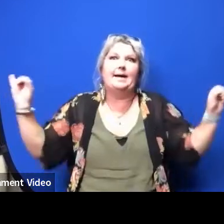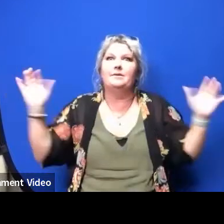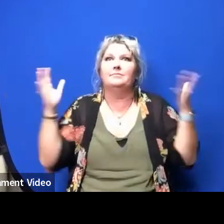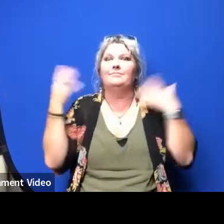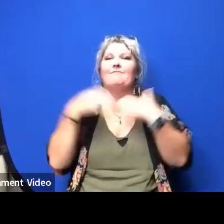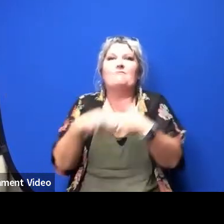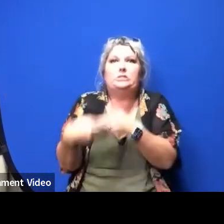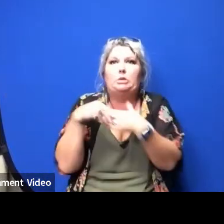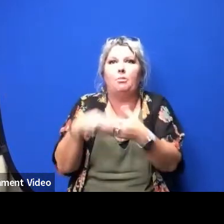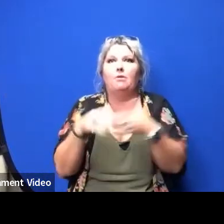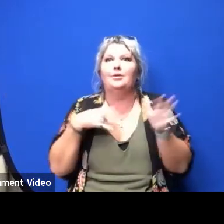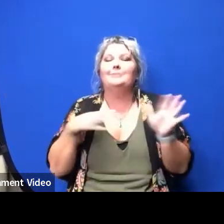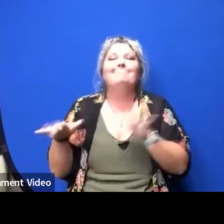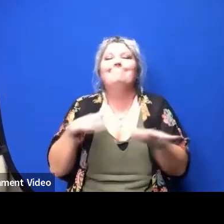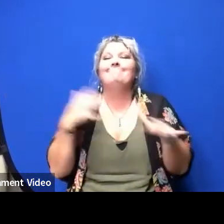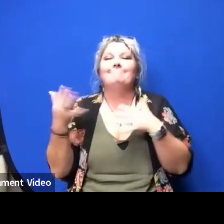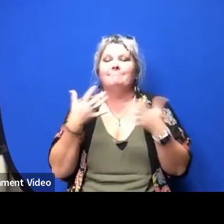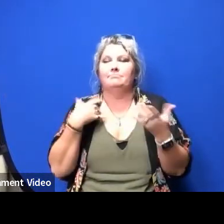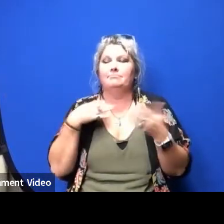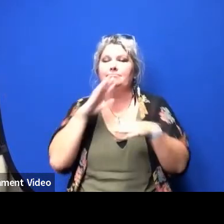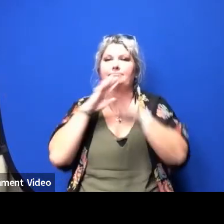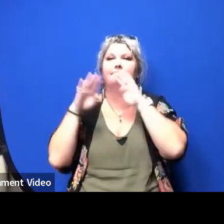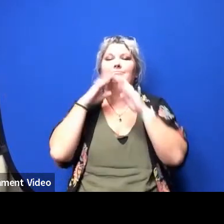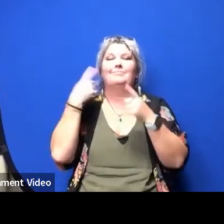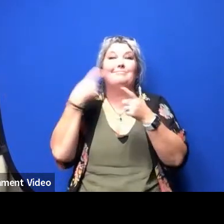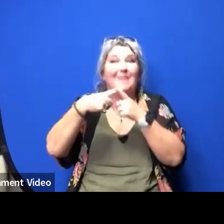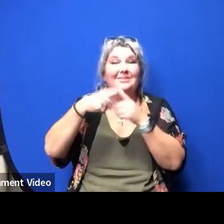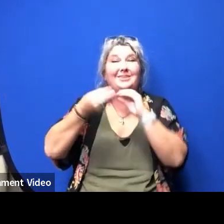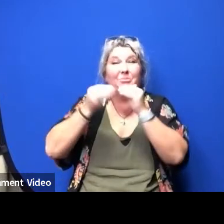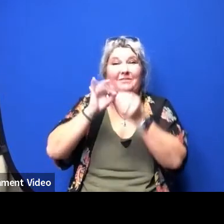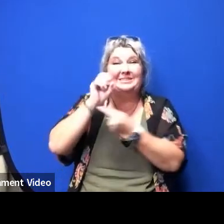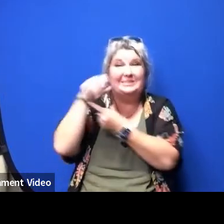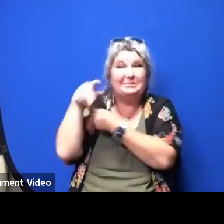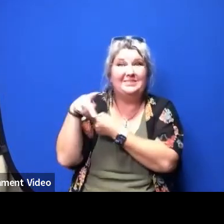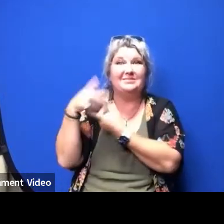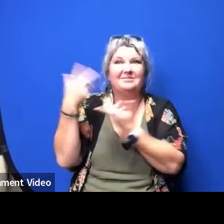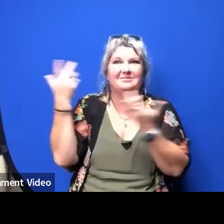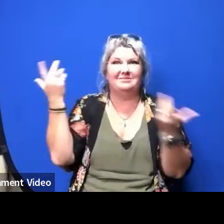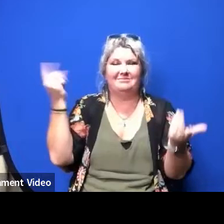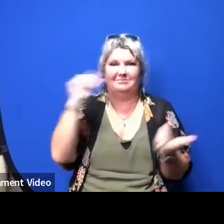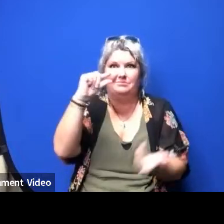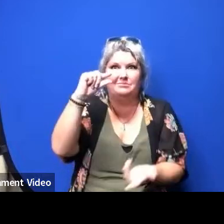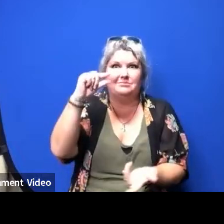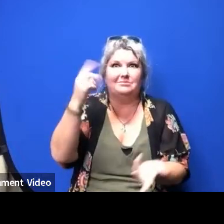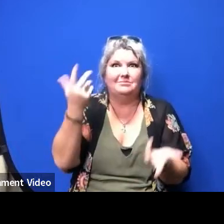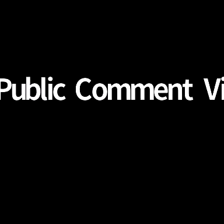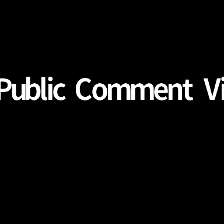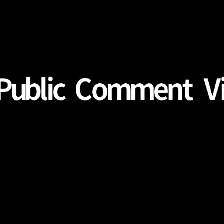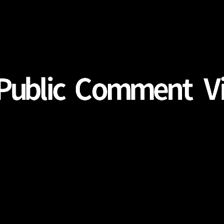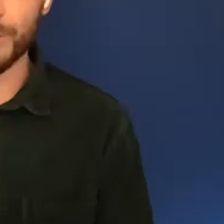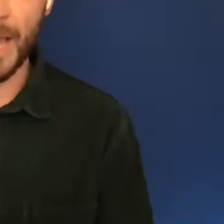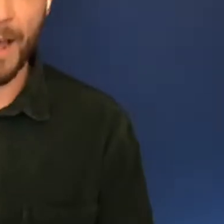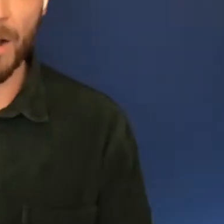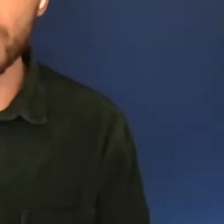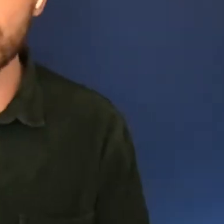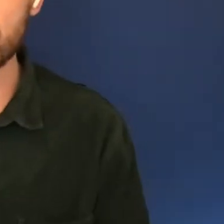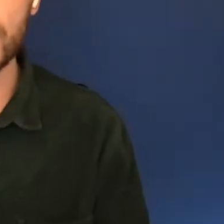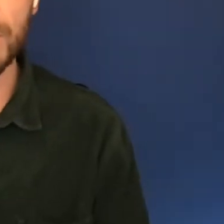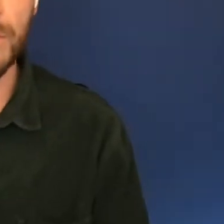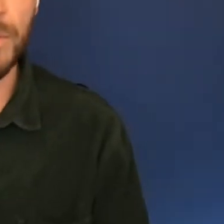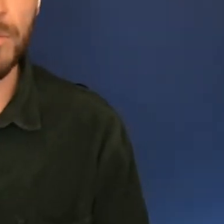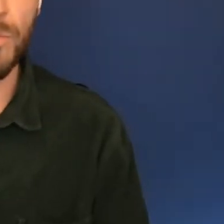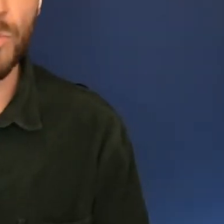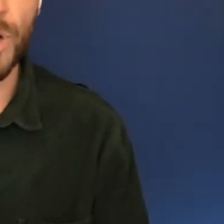out. And I was really able to lead an independent life with flexibility. And so fast forward to